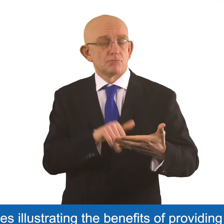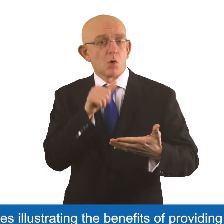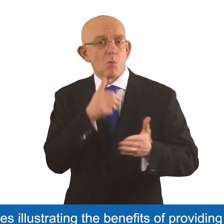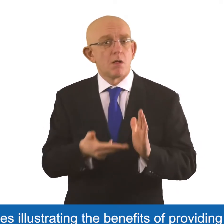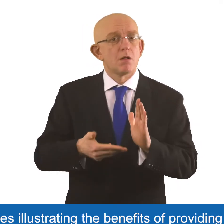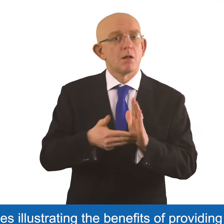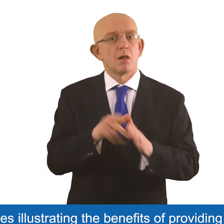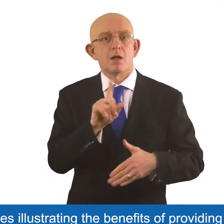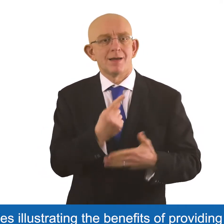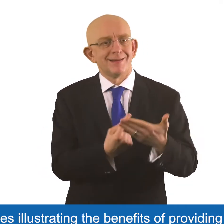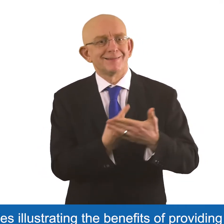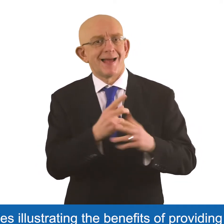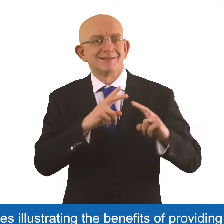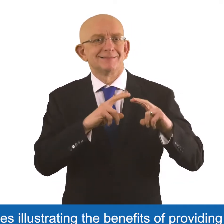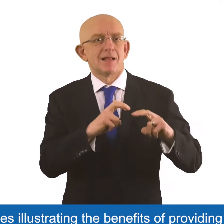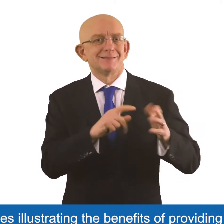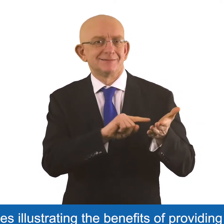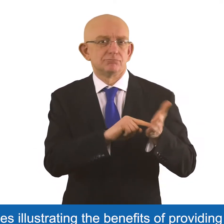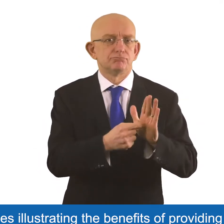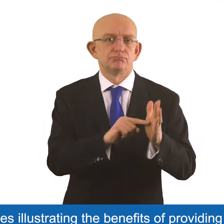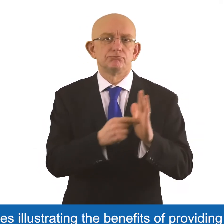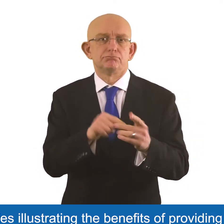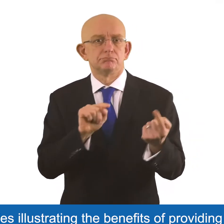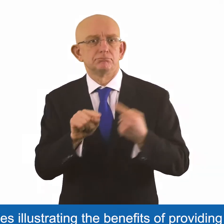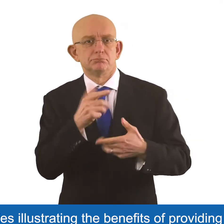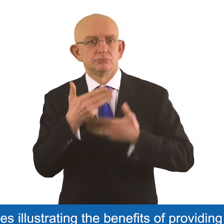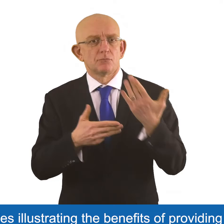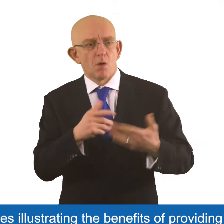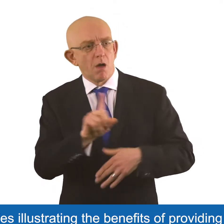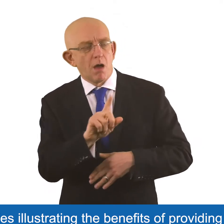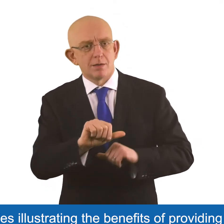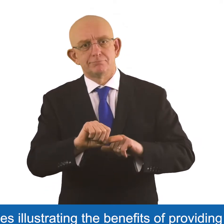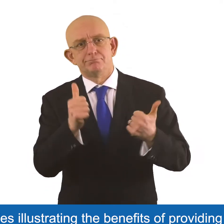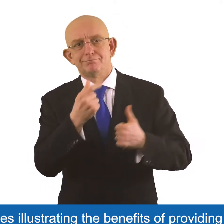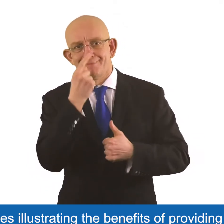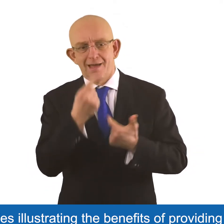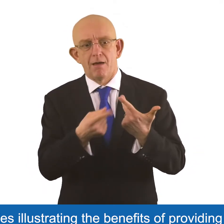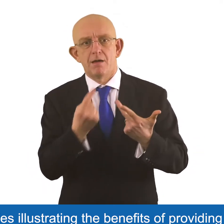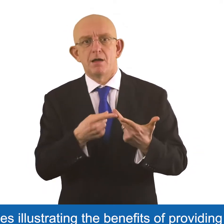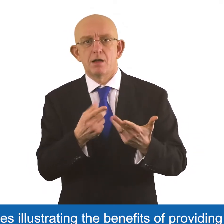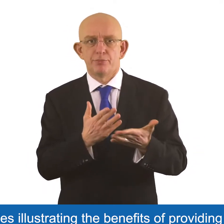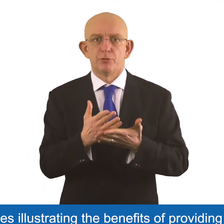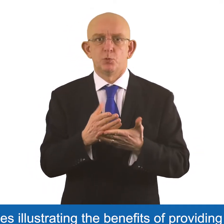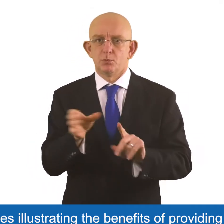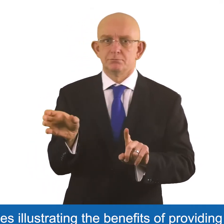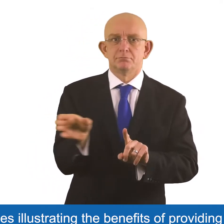Case studies illustrating the benefits of providing British Sign Language interpretation in communications with the public.